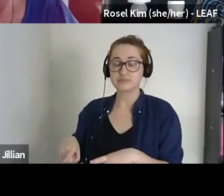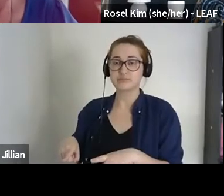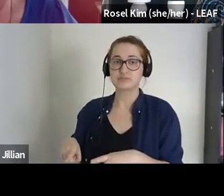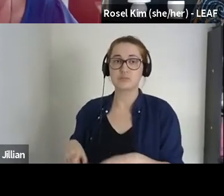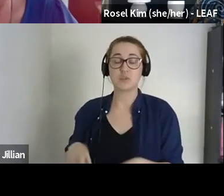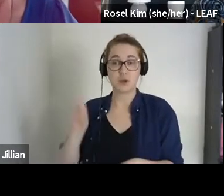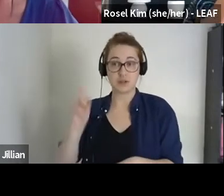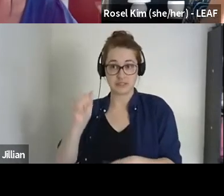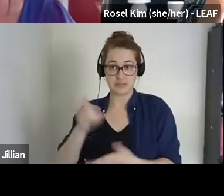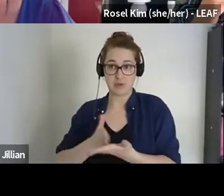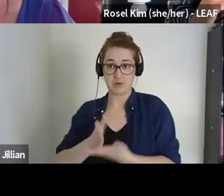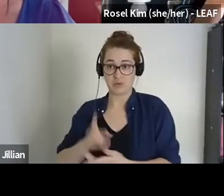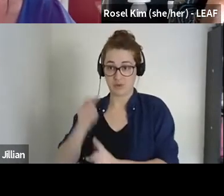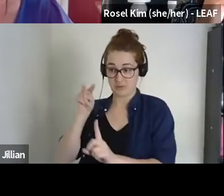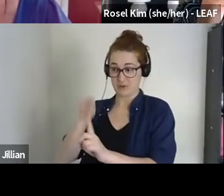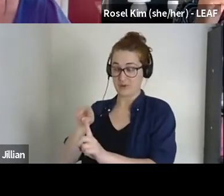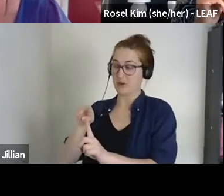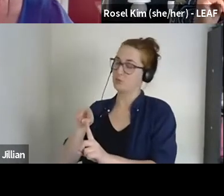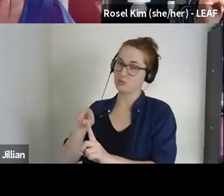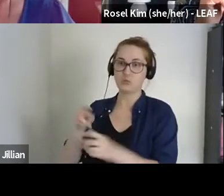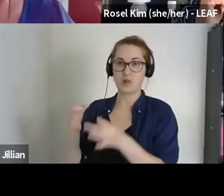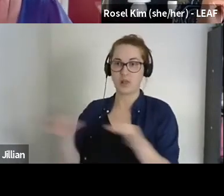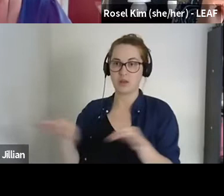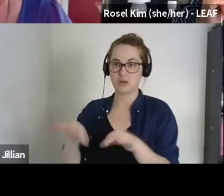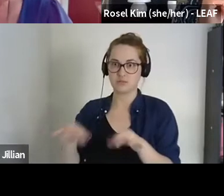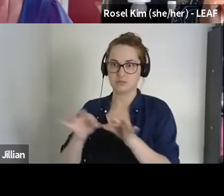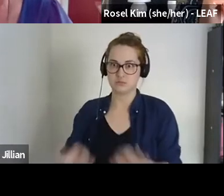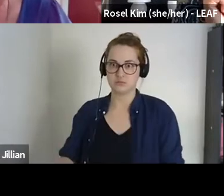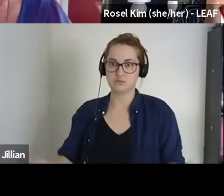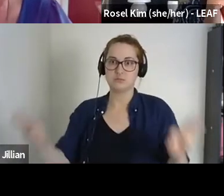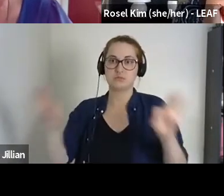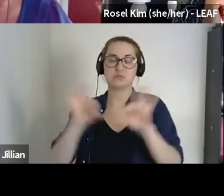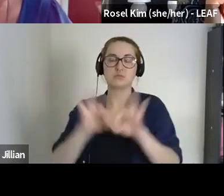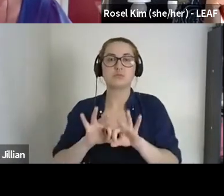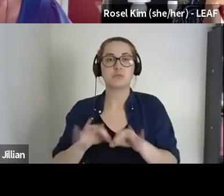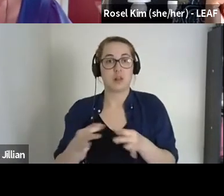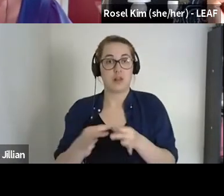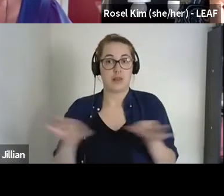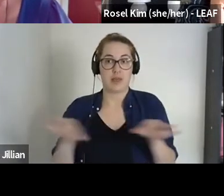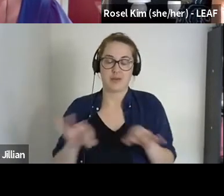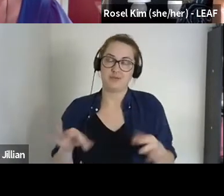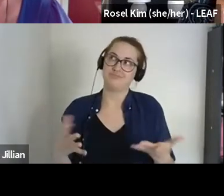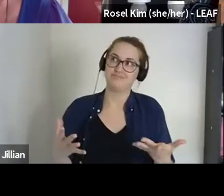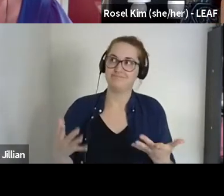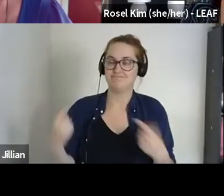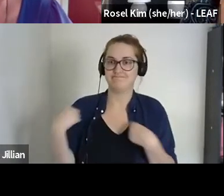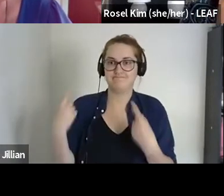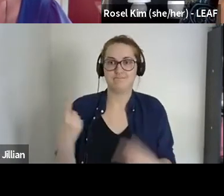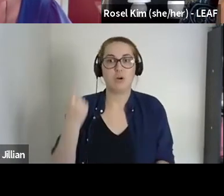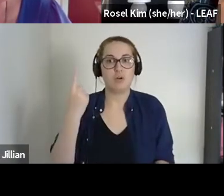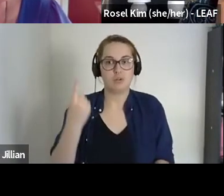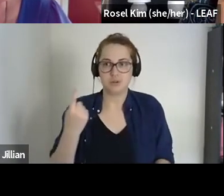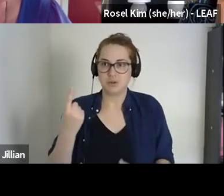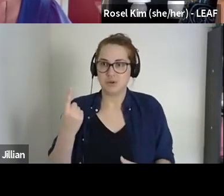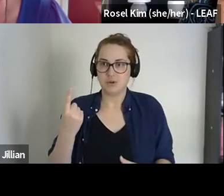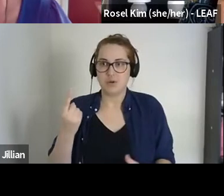rights perspective, language is so critically important. Language has historically been one of the tools that have really marginalized